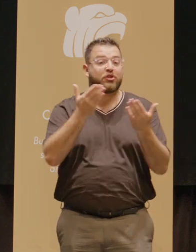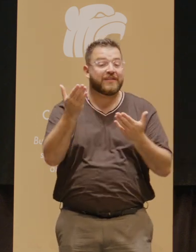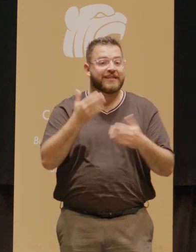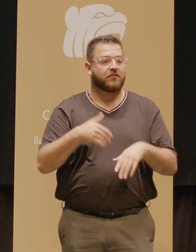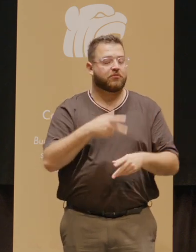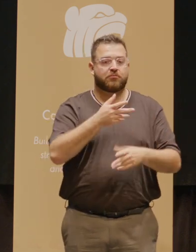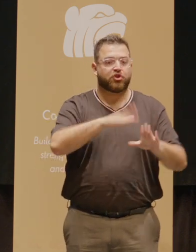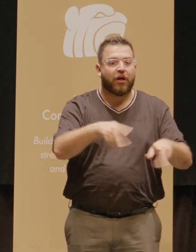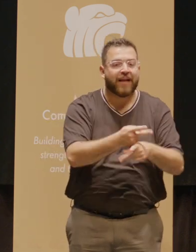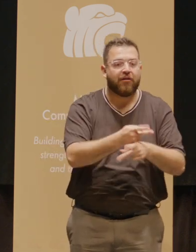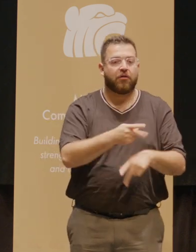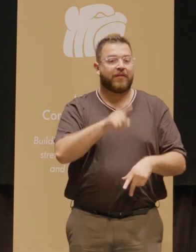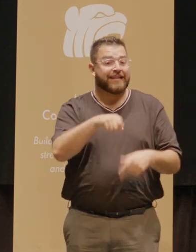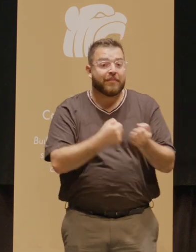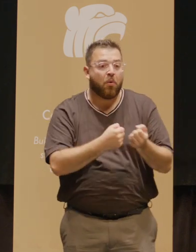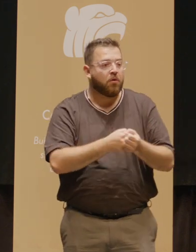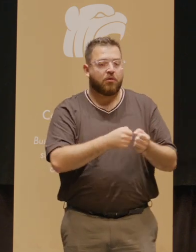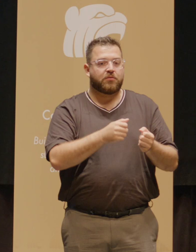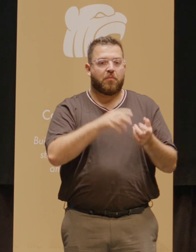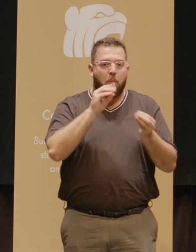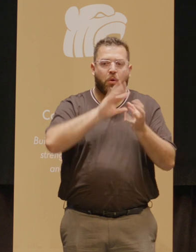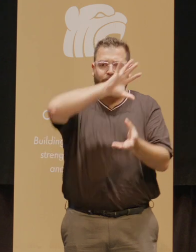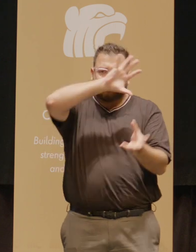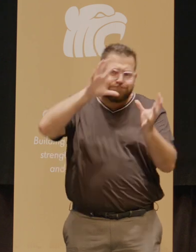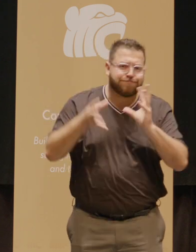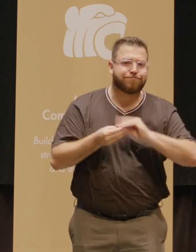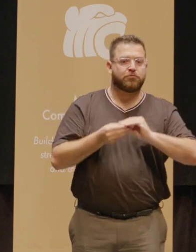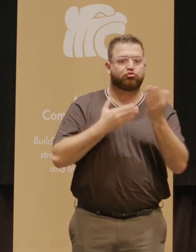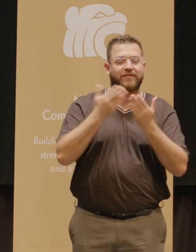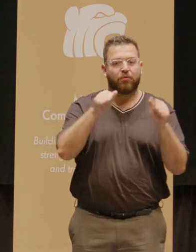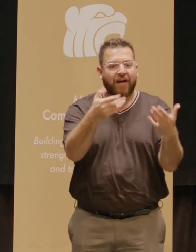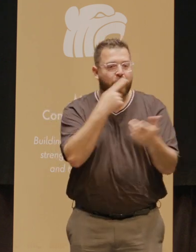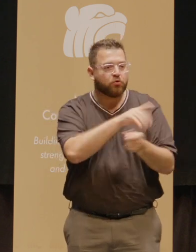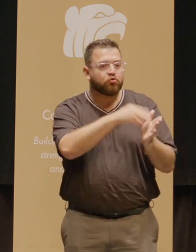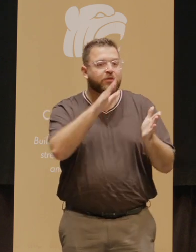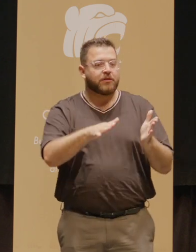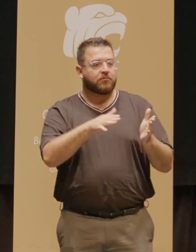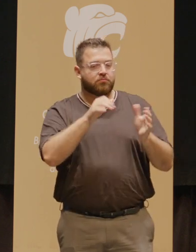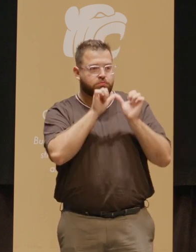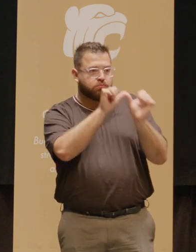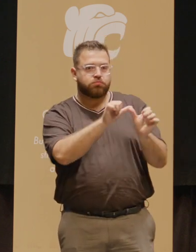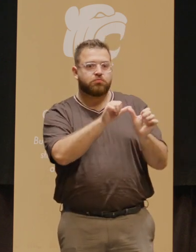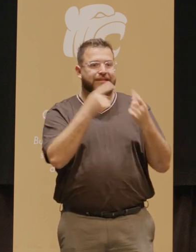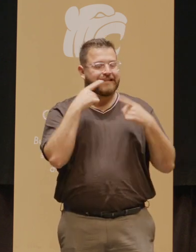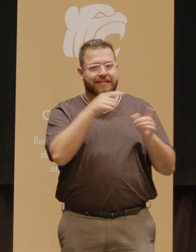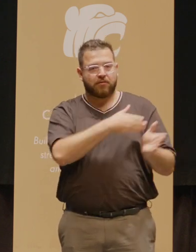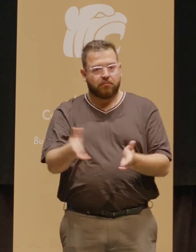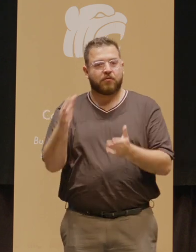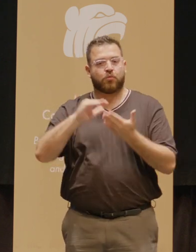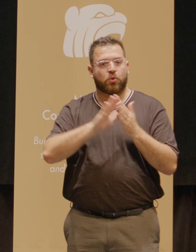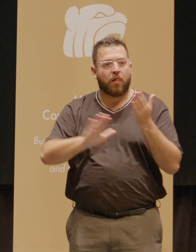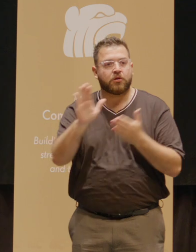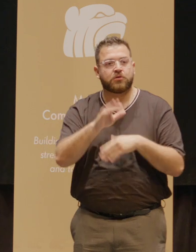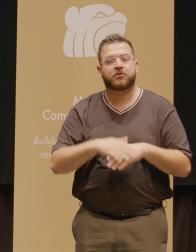and they're going to need that support and that wraparound services. So I just think from the heart of my faculty when I worked with them is just remembering, and they know